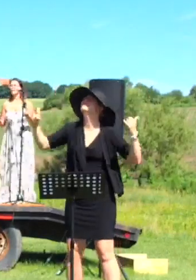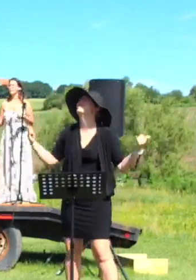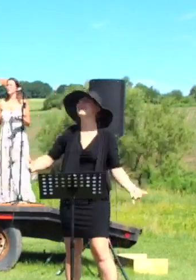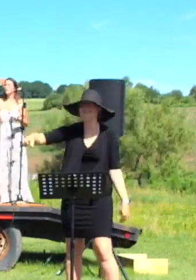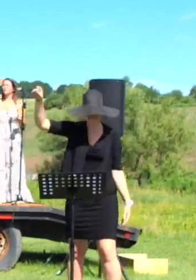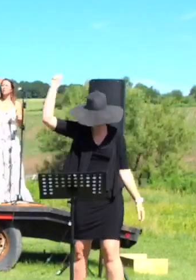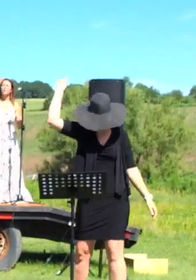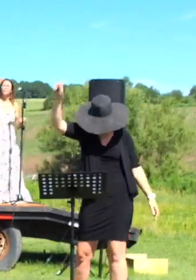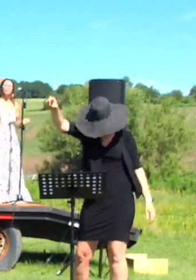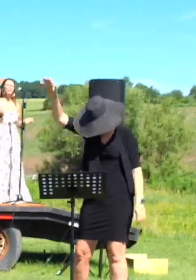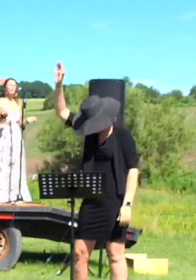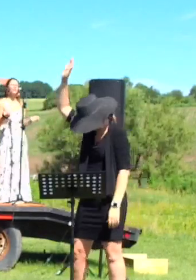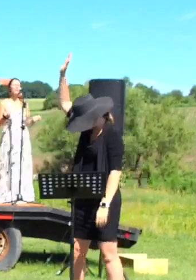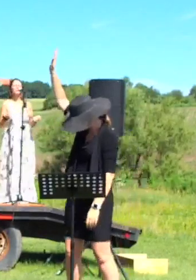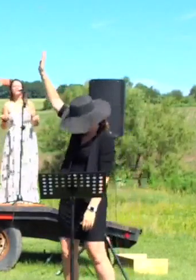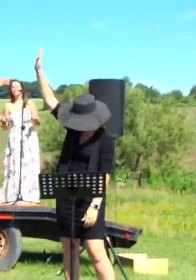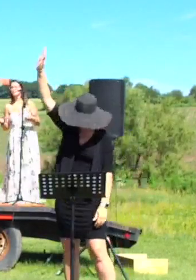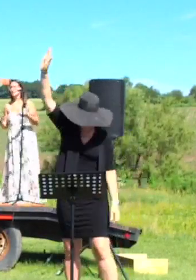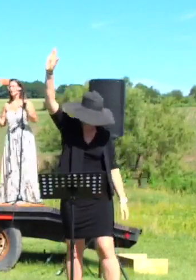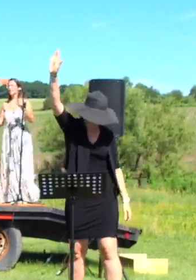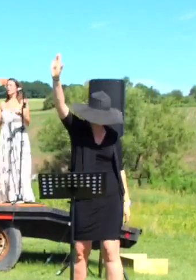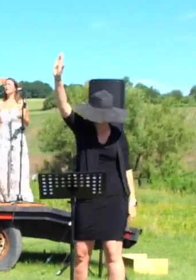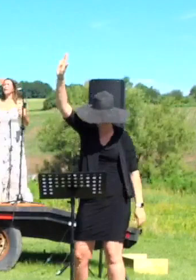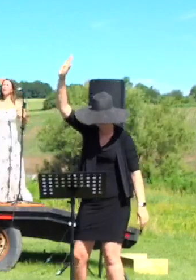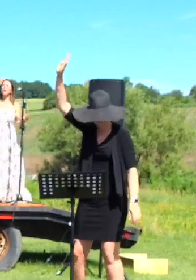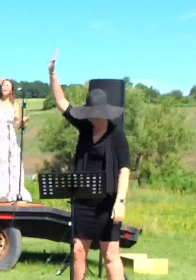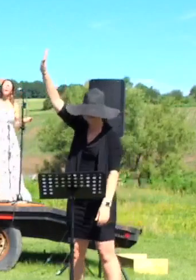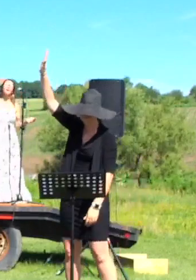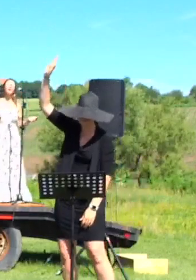overcome by your presence,